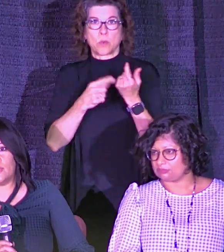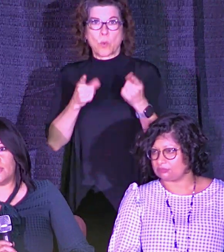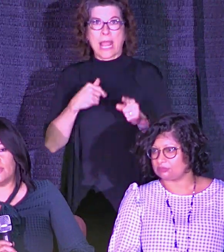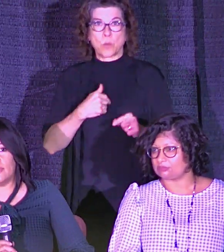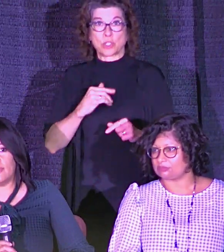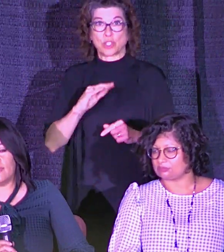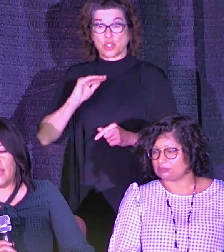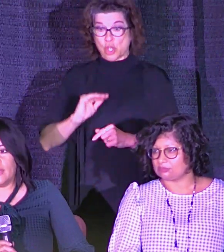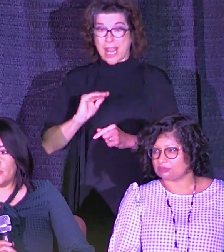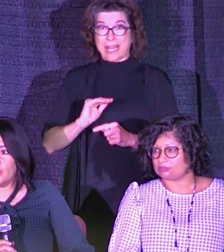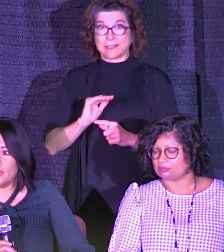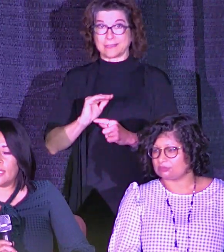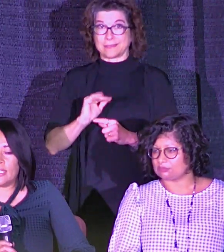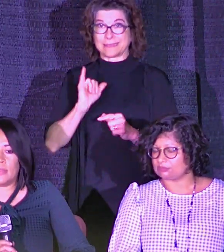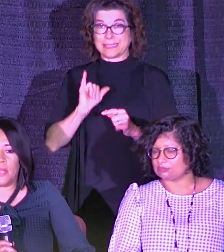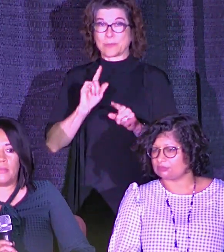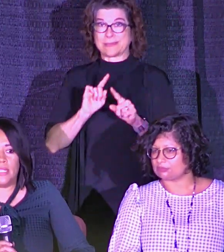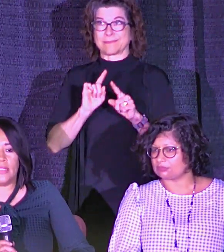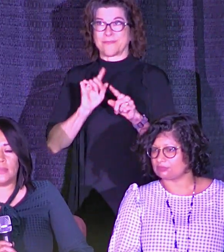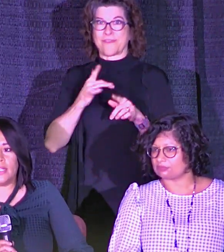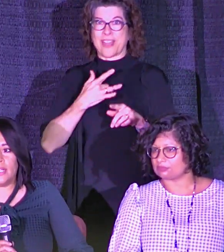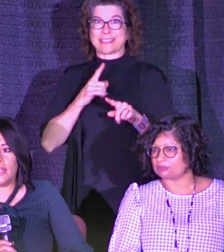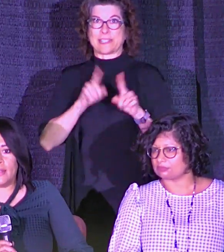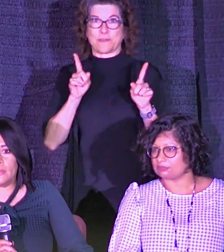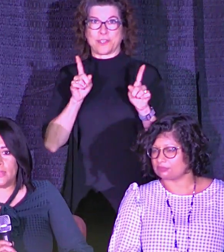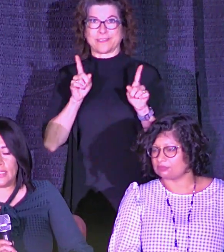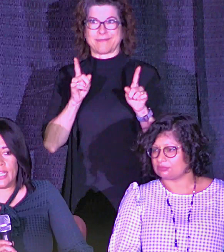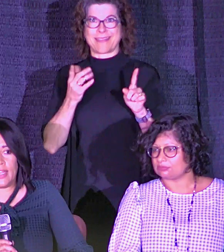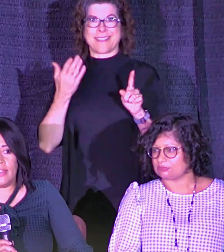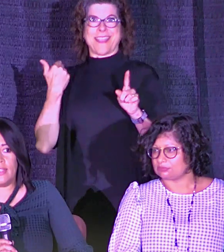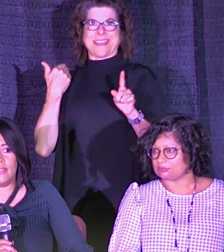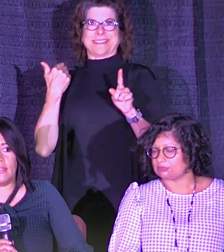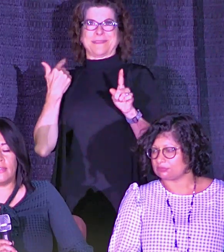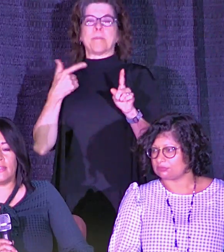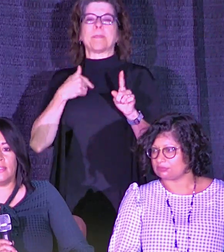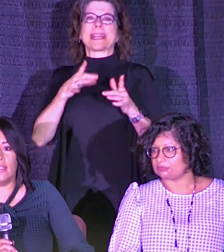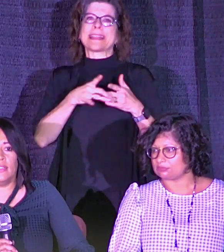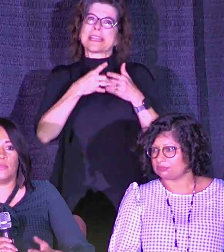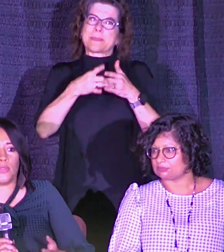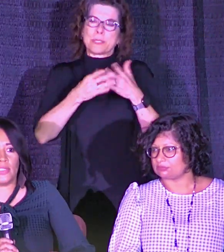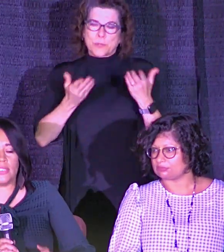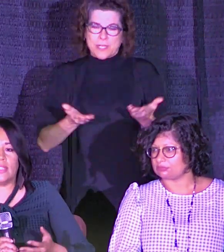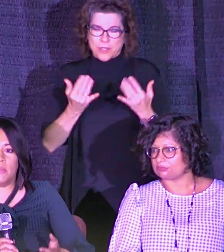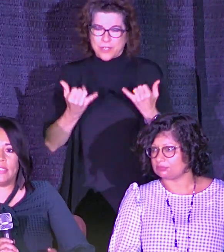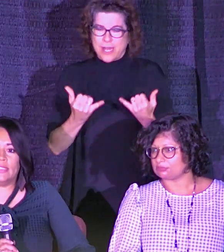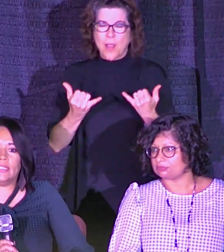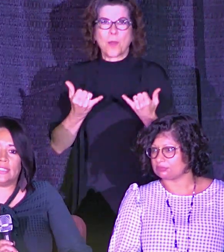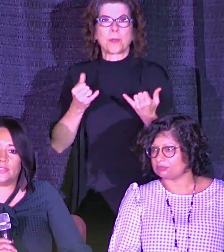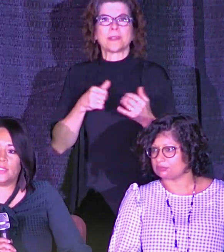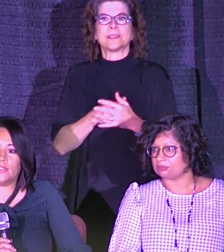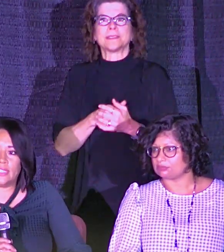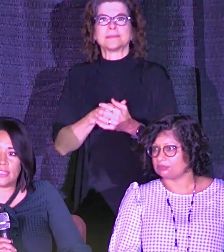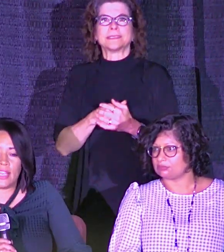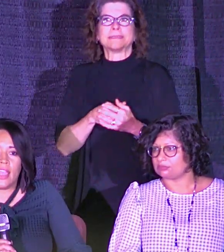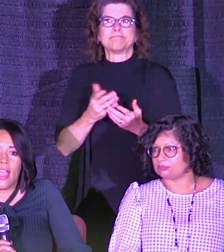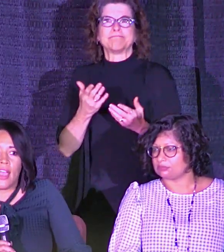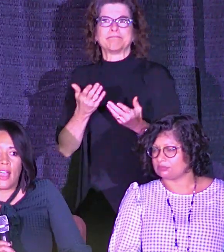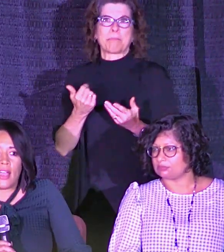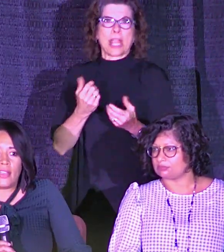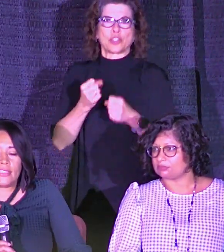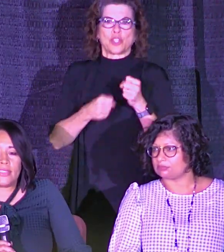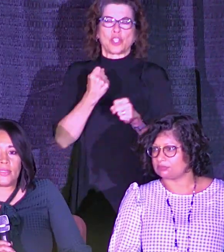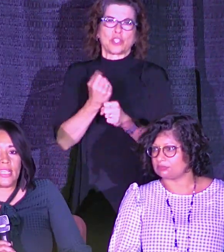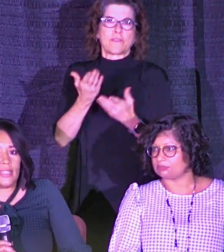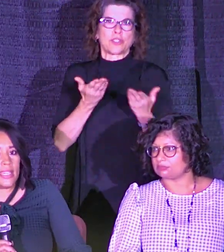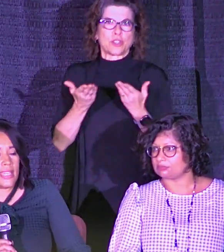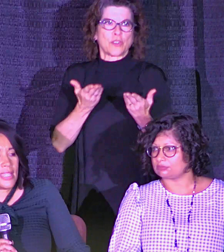so valuable, and I think brought me to where I am today in these roles and capacities of service.